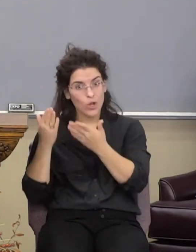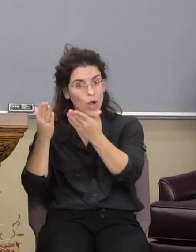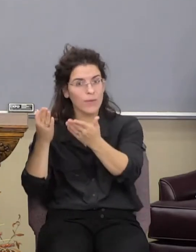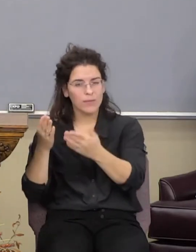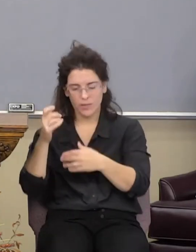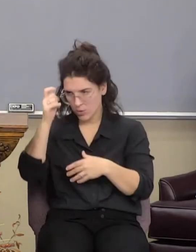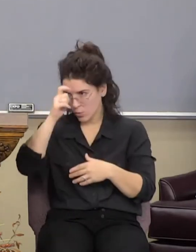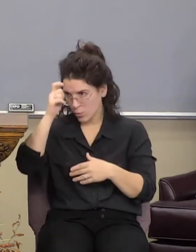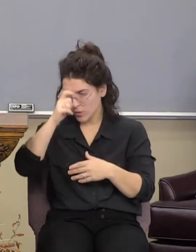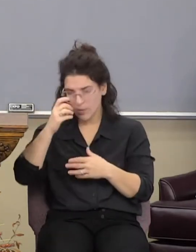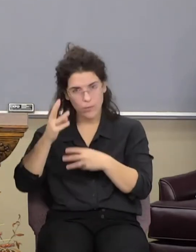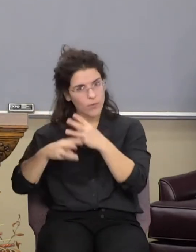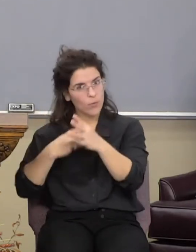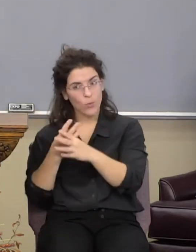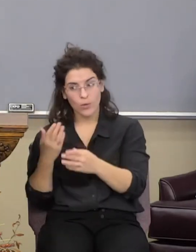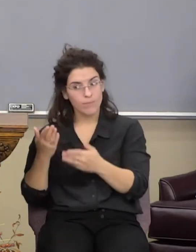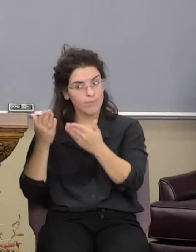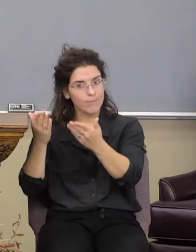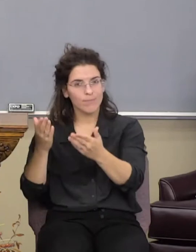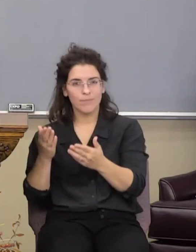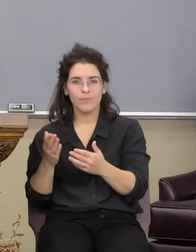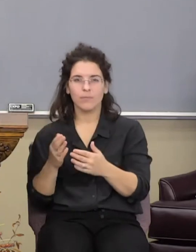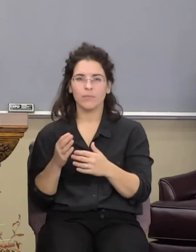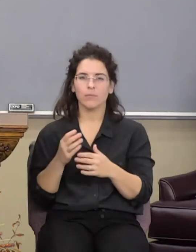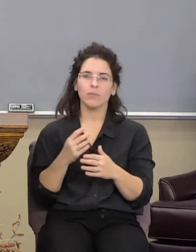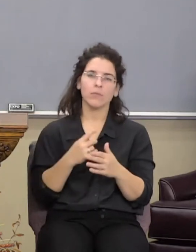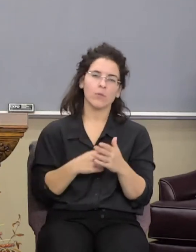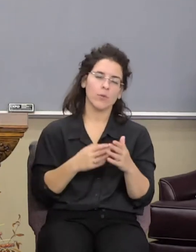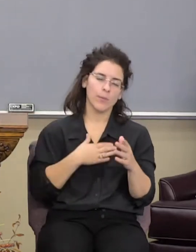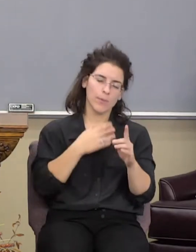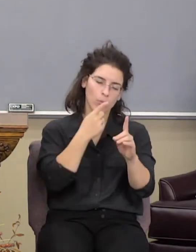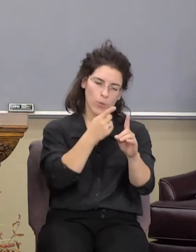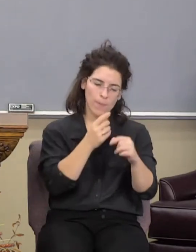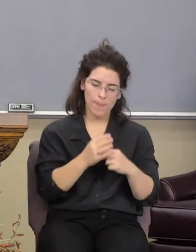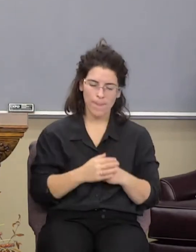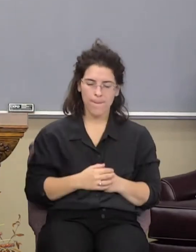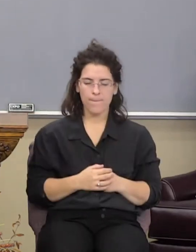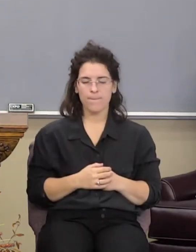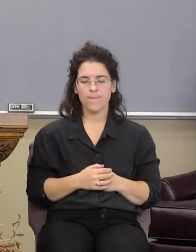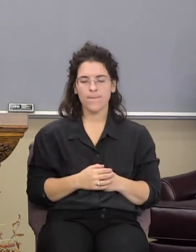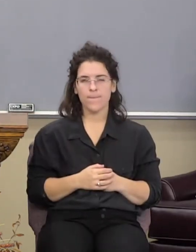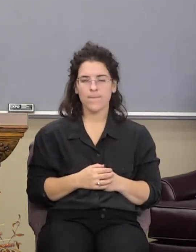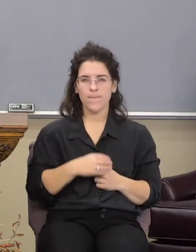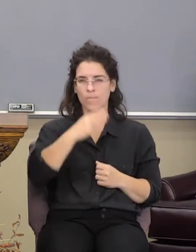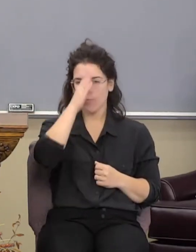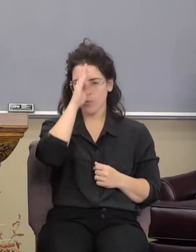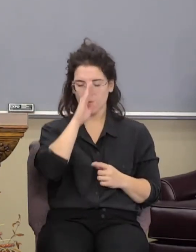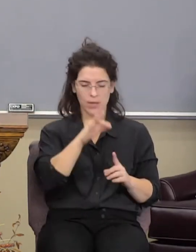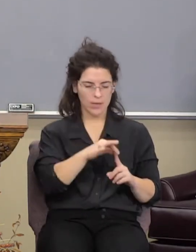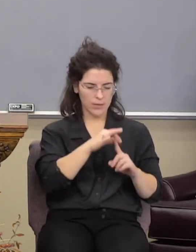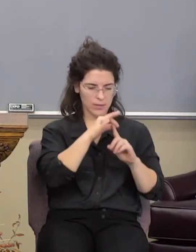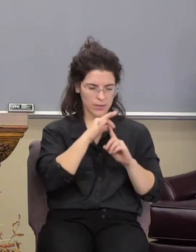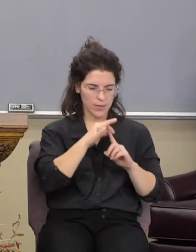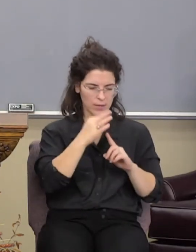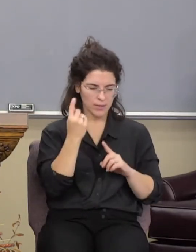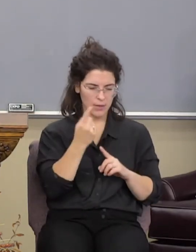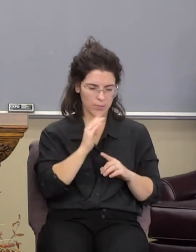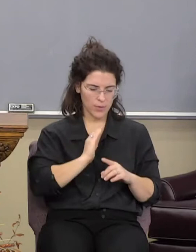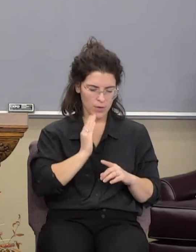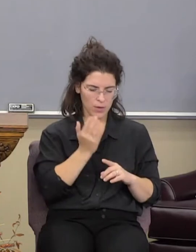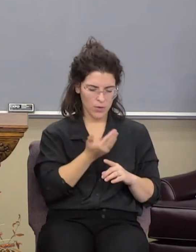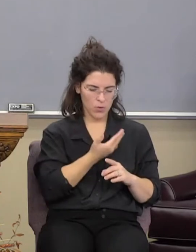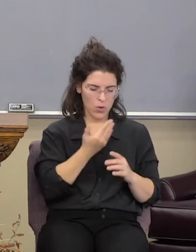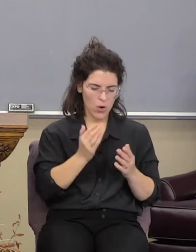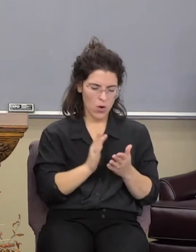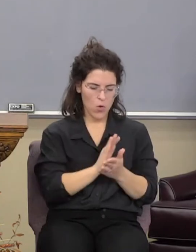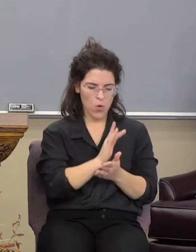wisdom of the world, so on and so forth, okay? What I'm getting at is this. When God ordains something to our glory, because he's